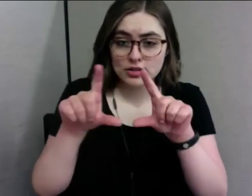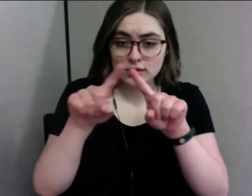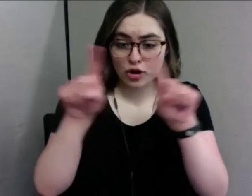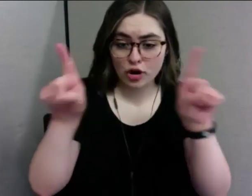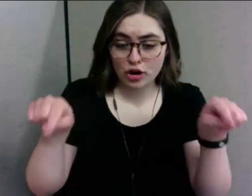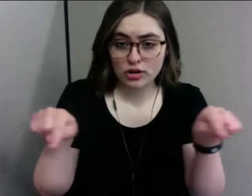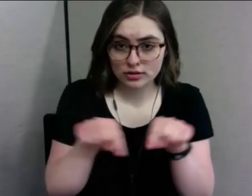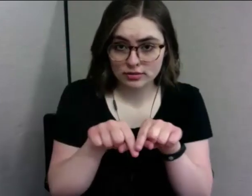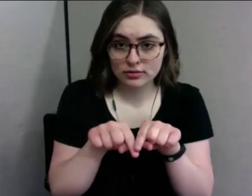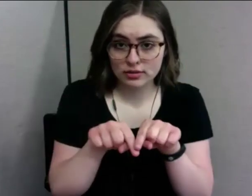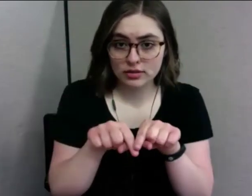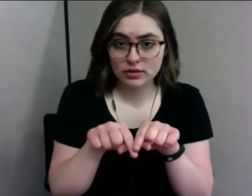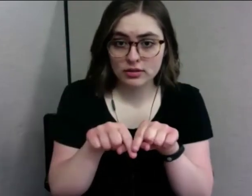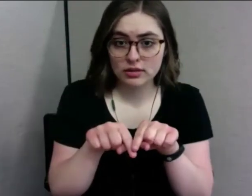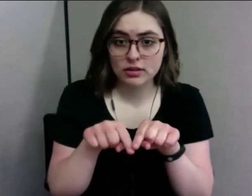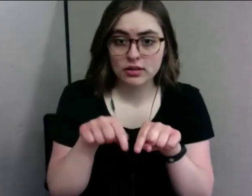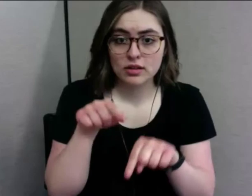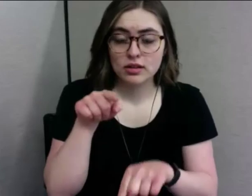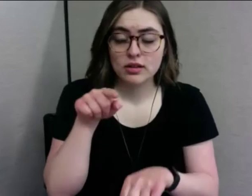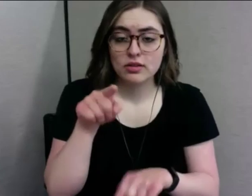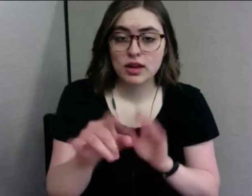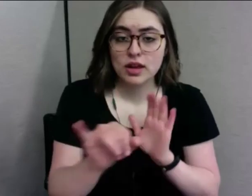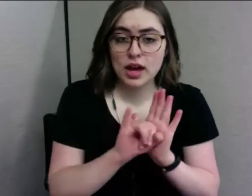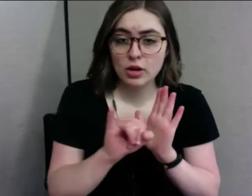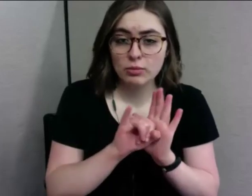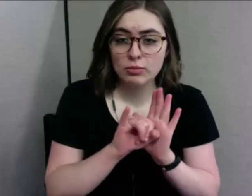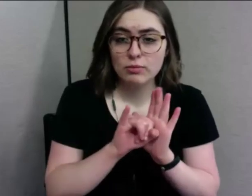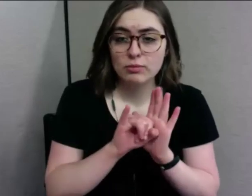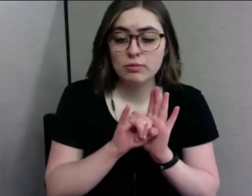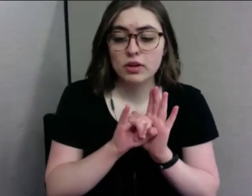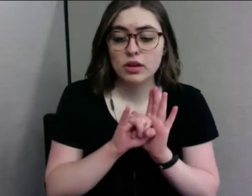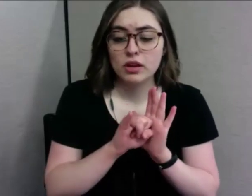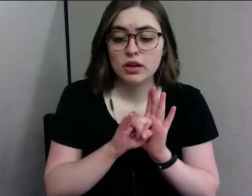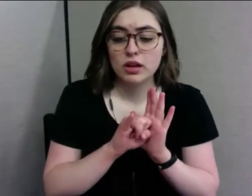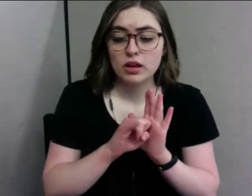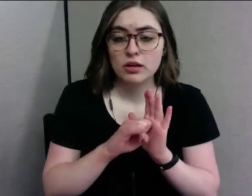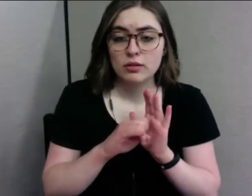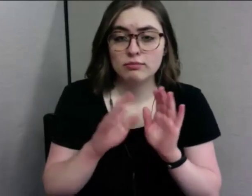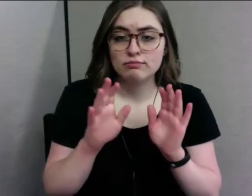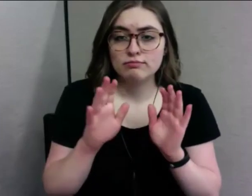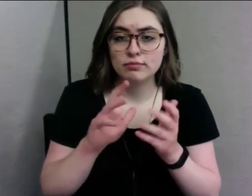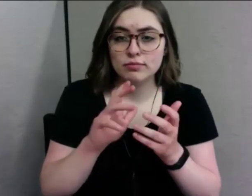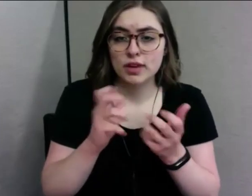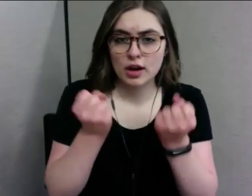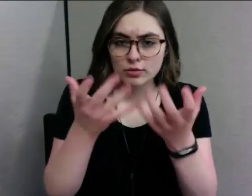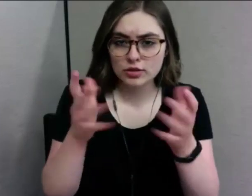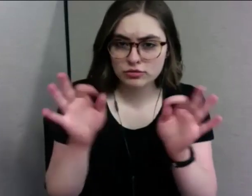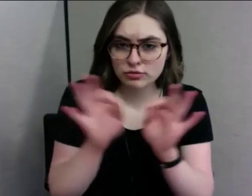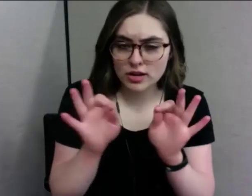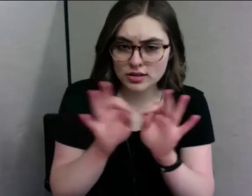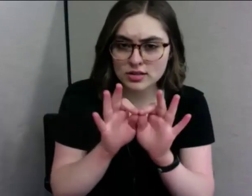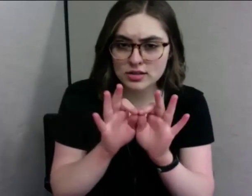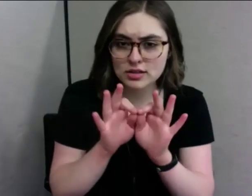cards. They are not entirely accurate, especially concerning prices,